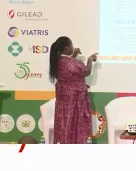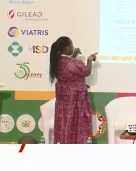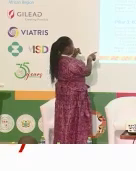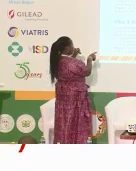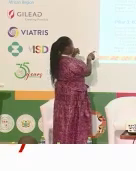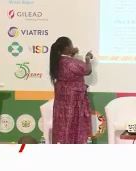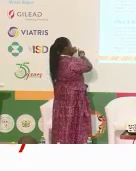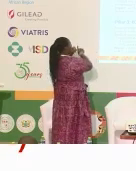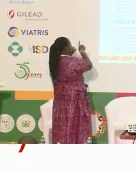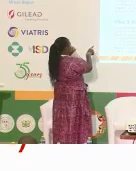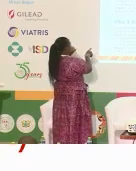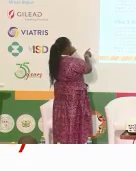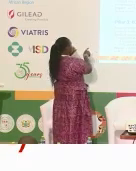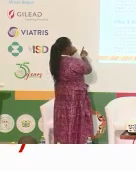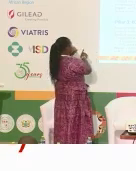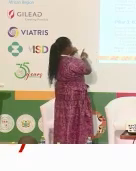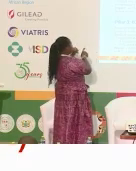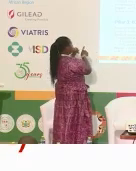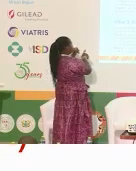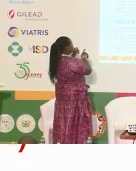monthly outreaches. And based on that,